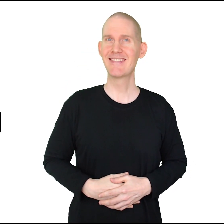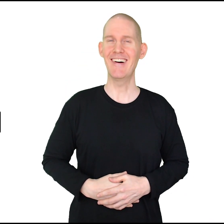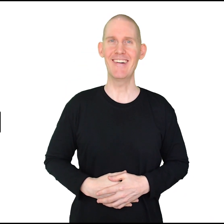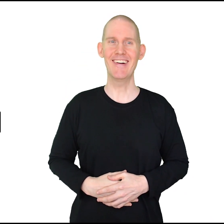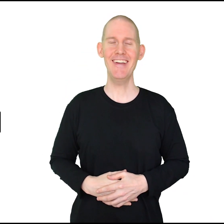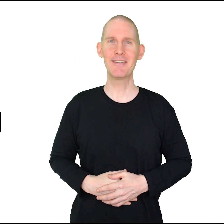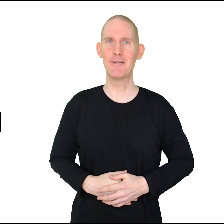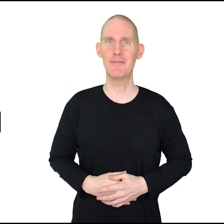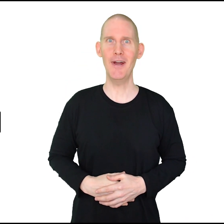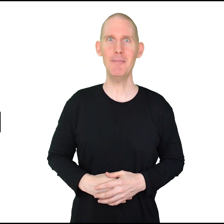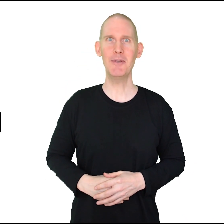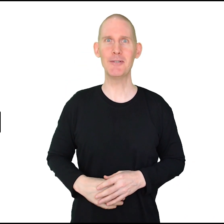All right, fabulous.